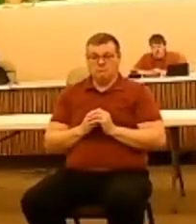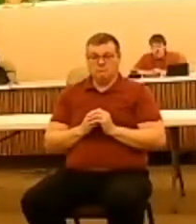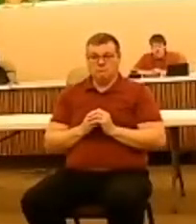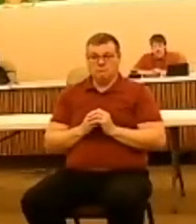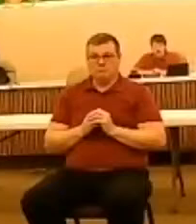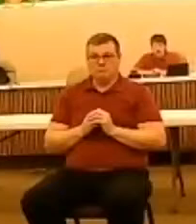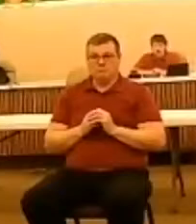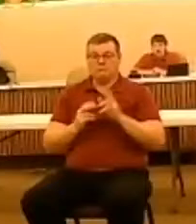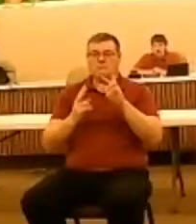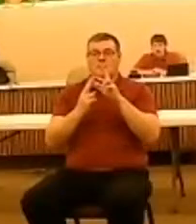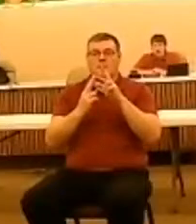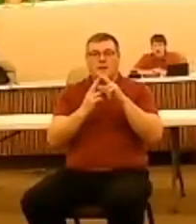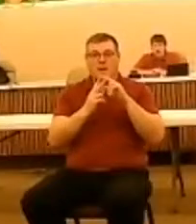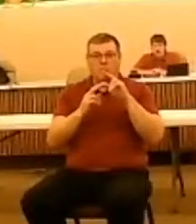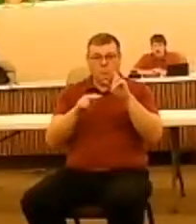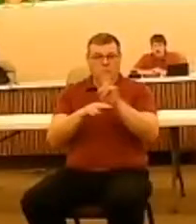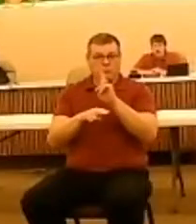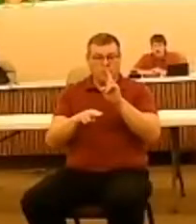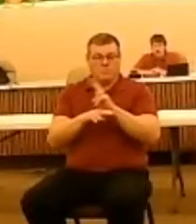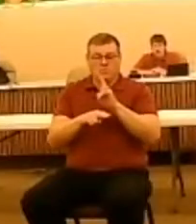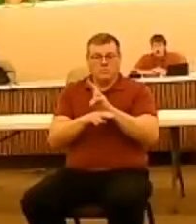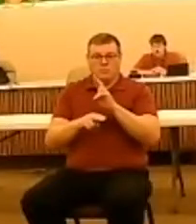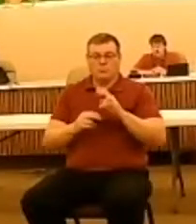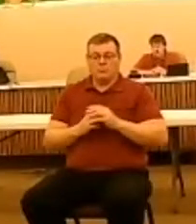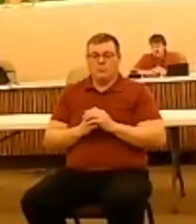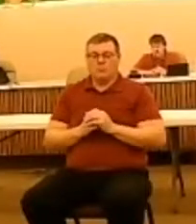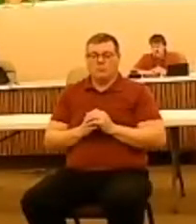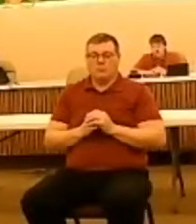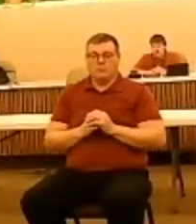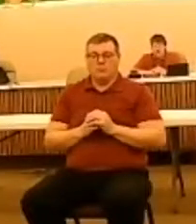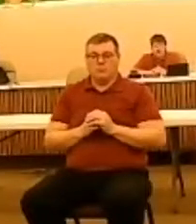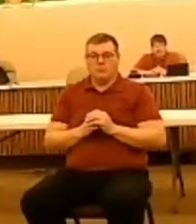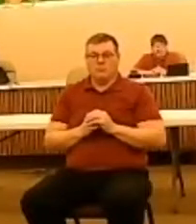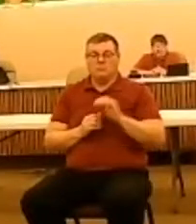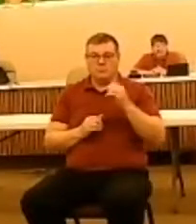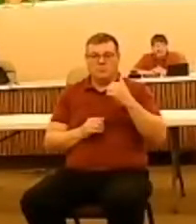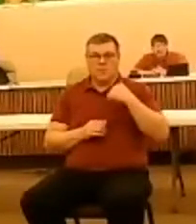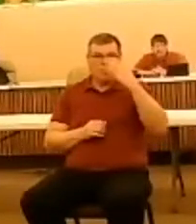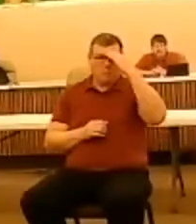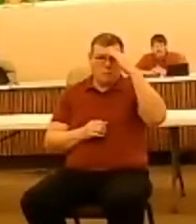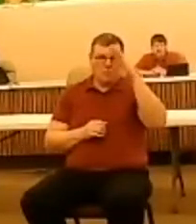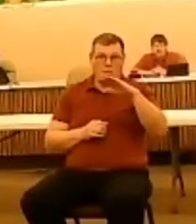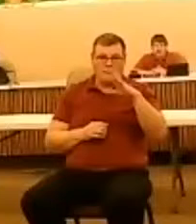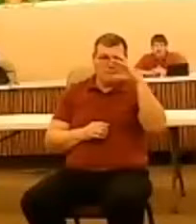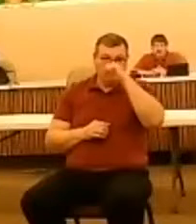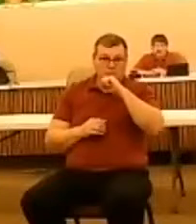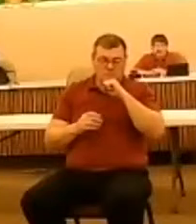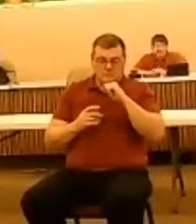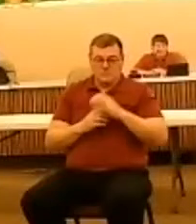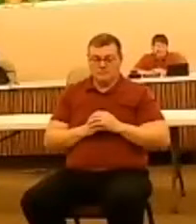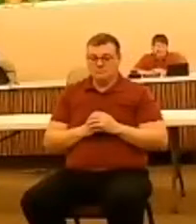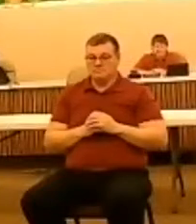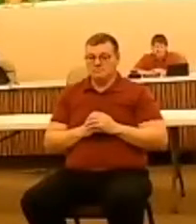there were a couple of uses that we noted were missing.